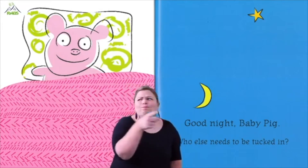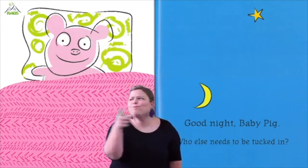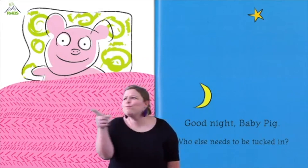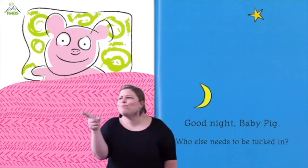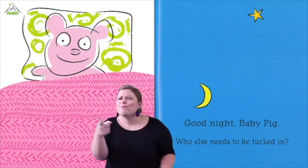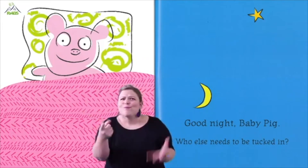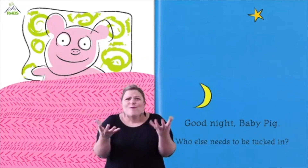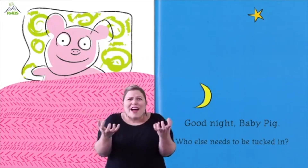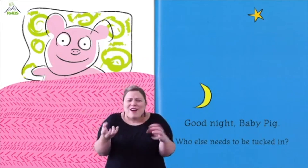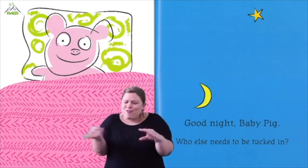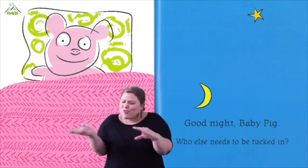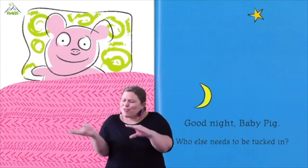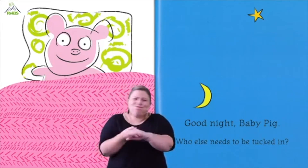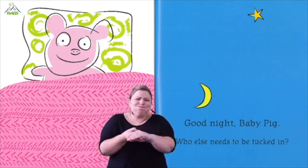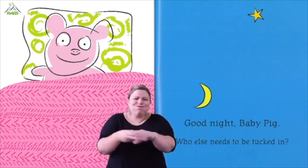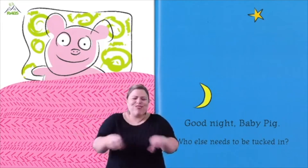Who else needs to be tucked in?